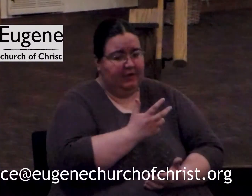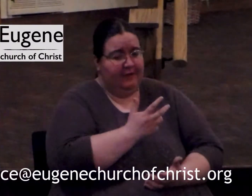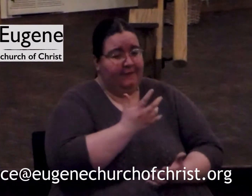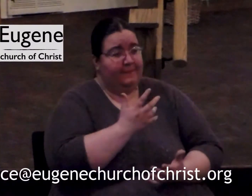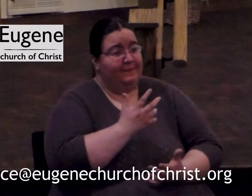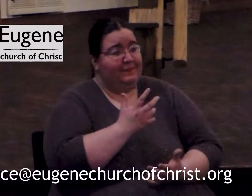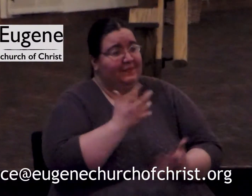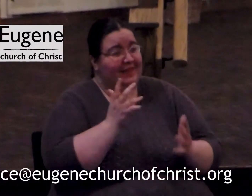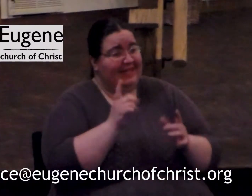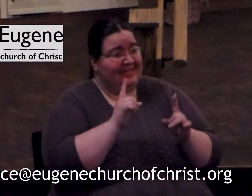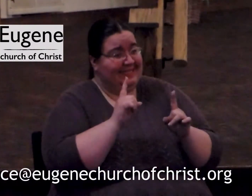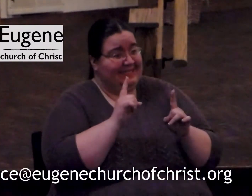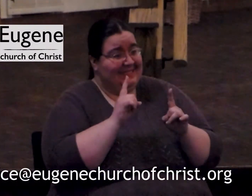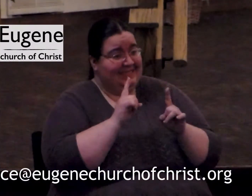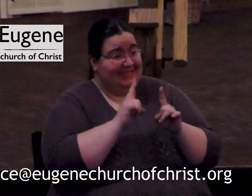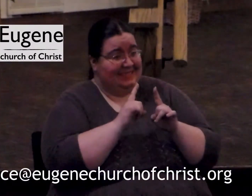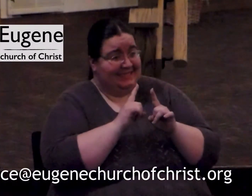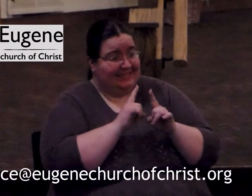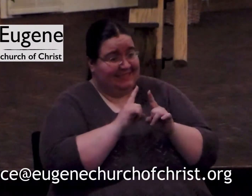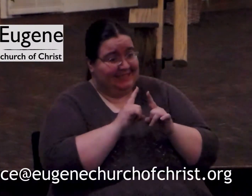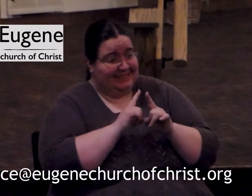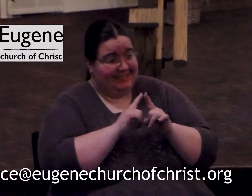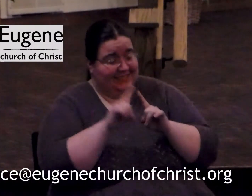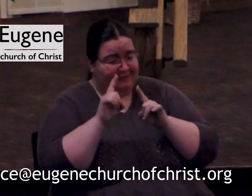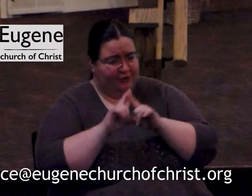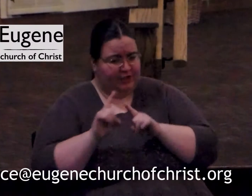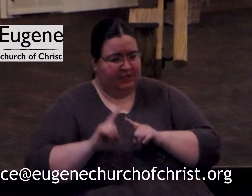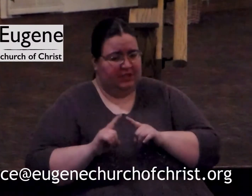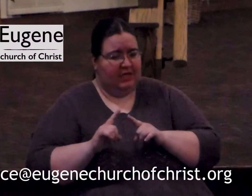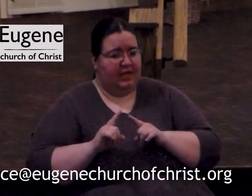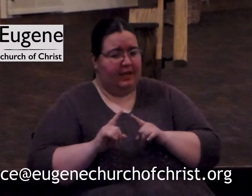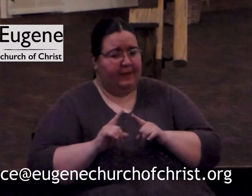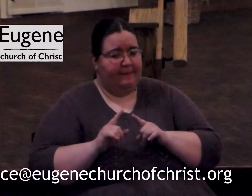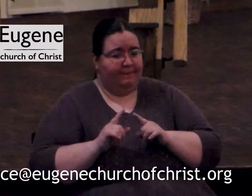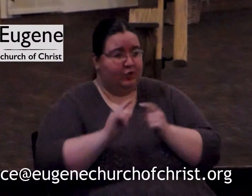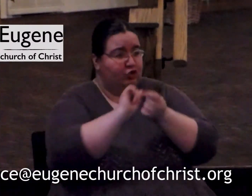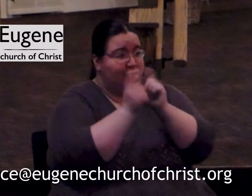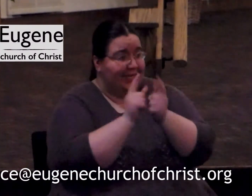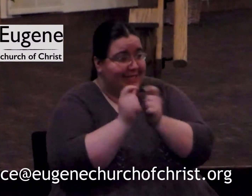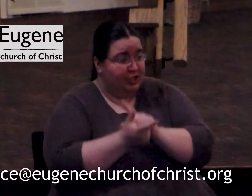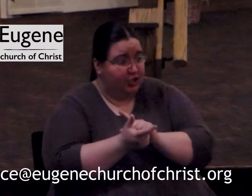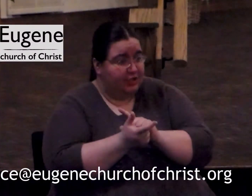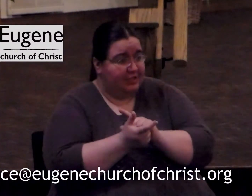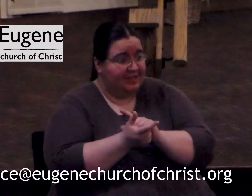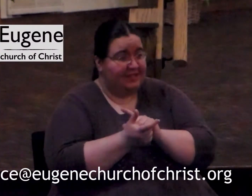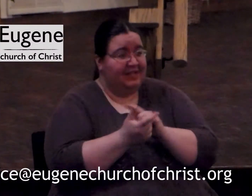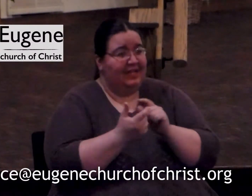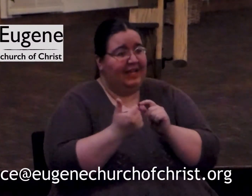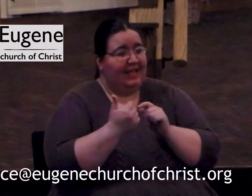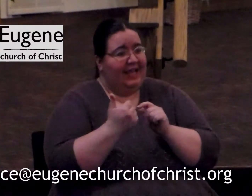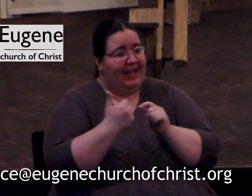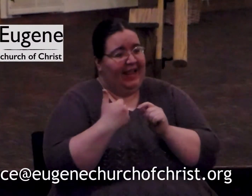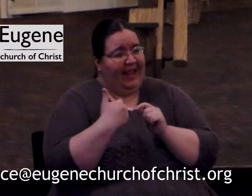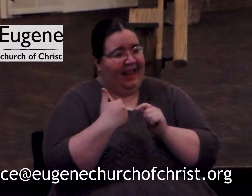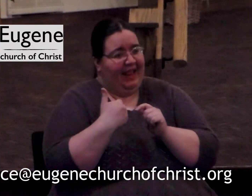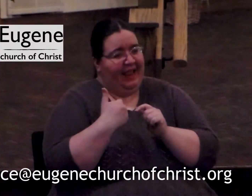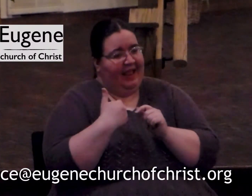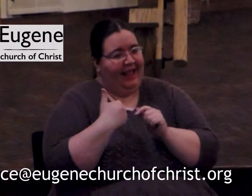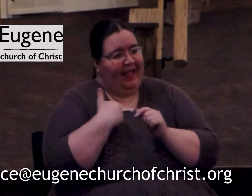then, this is weird to me. Because depending on the version of Scripture you have, I know King James, you've got just verse after verse after verse, and they're